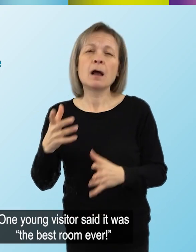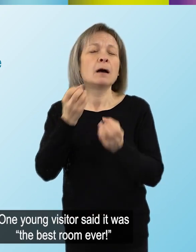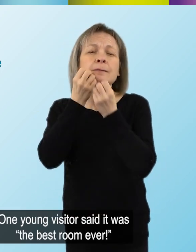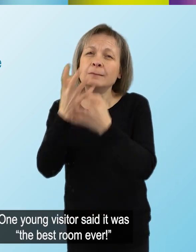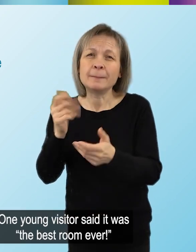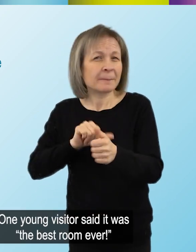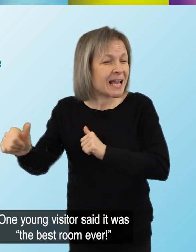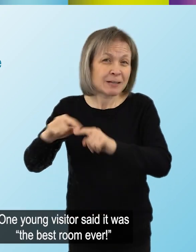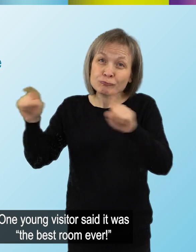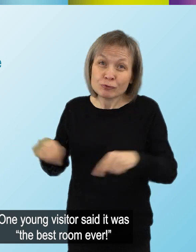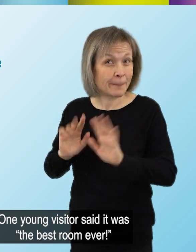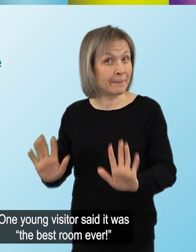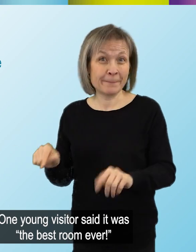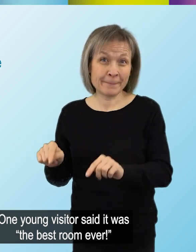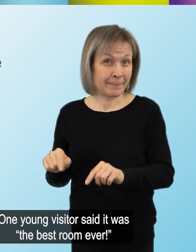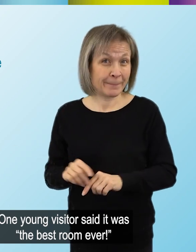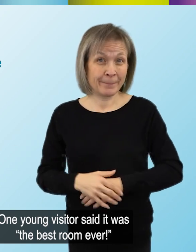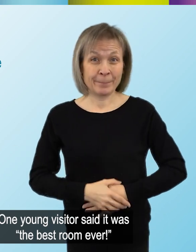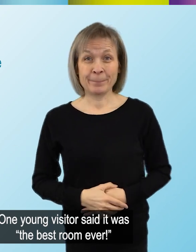One young visitor said it was the best room ever.